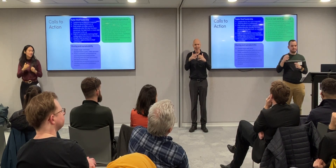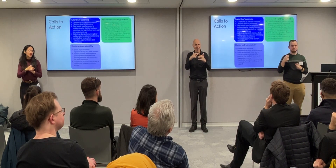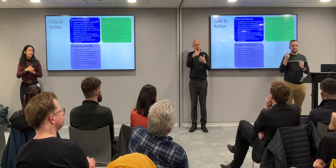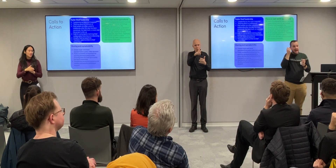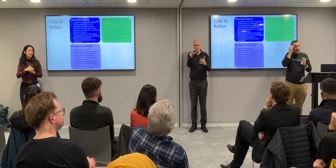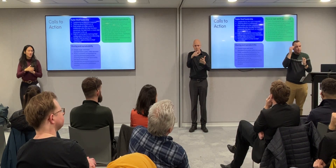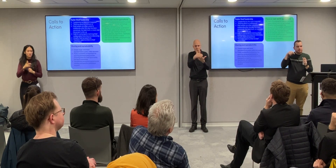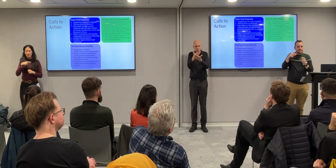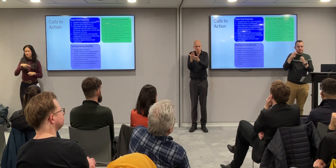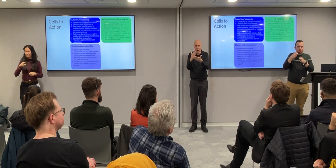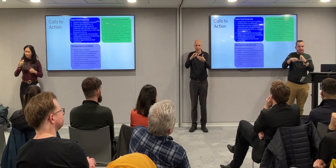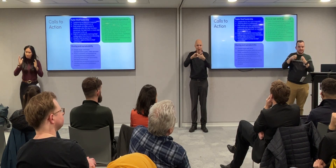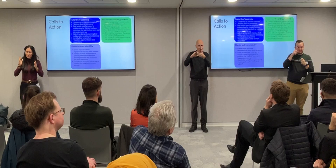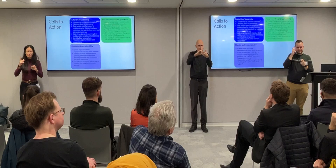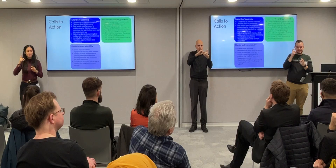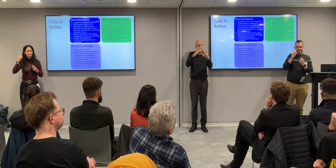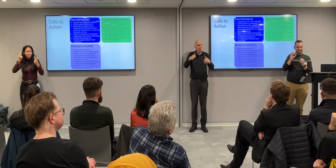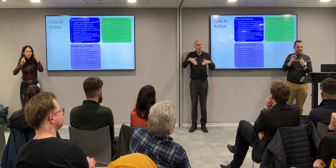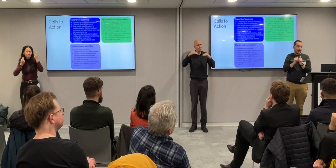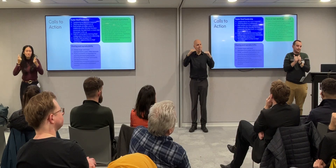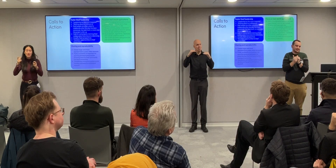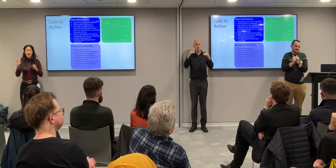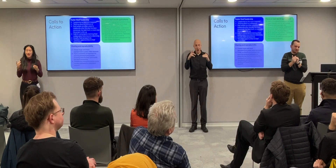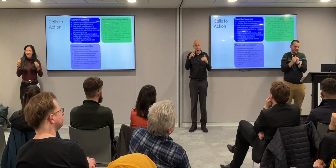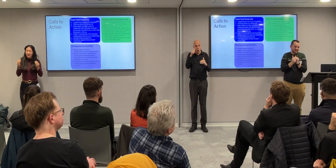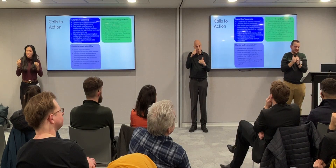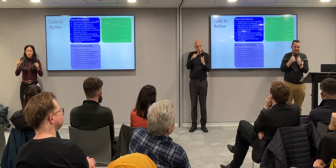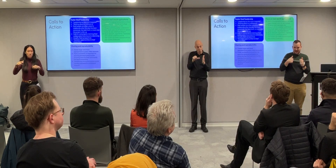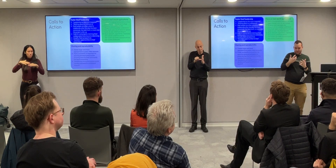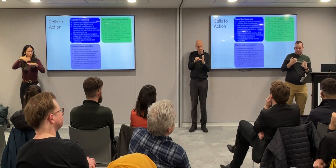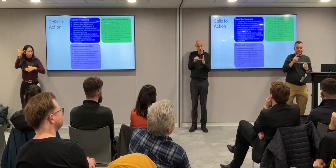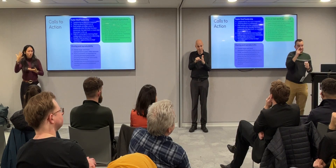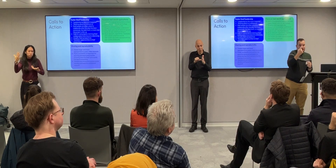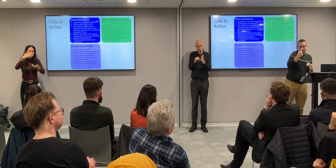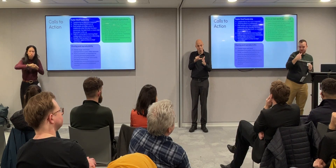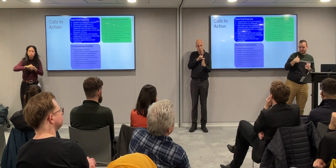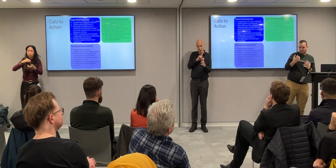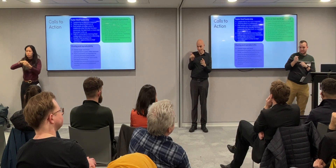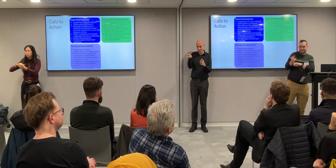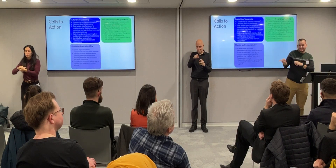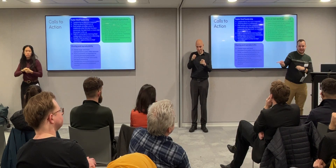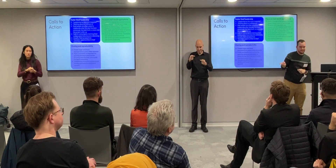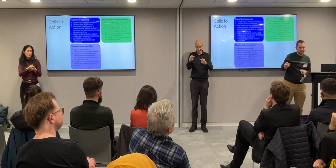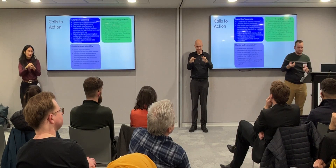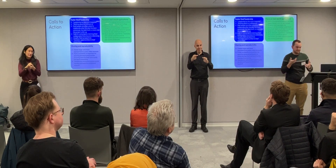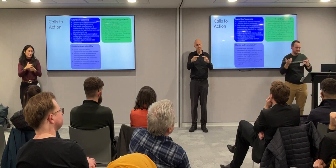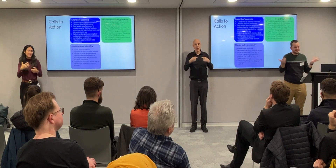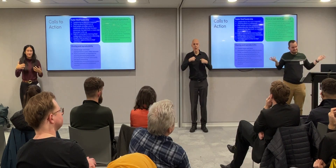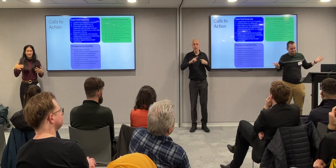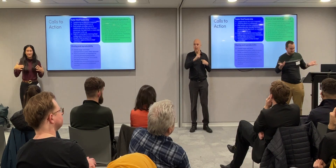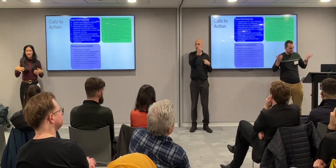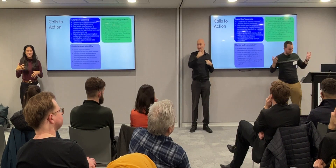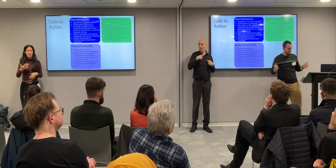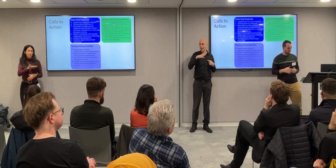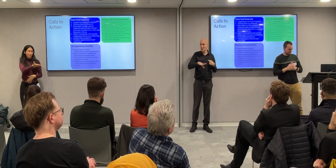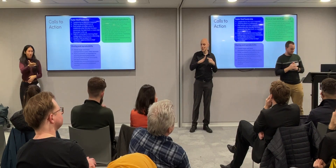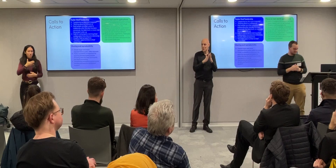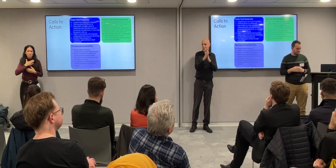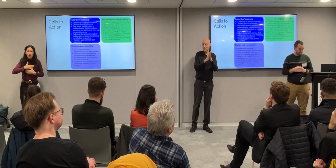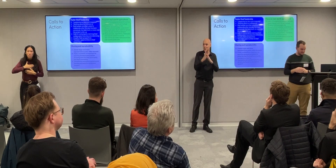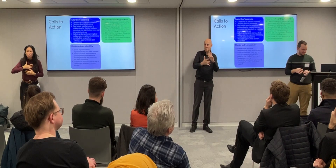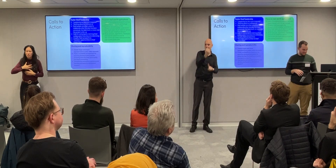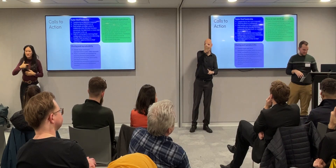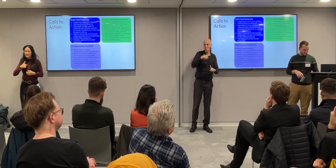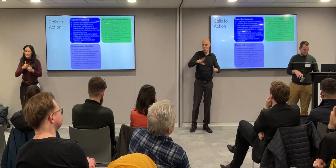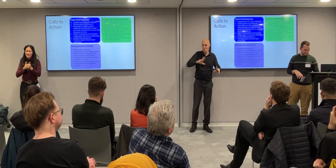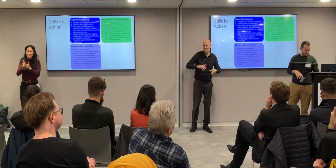can collaborate better. And I know it's tough because there is competition. You know, I want to be the first. I want to get there first. I want to